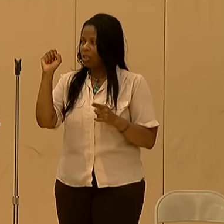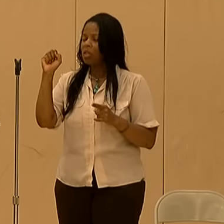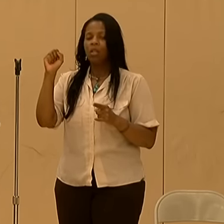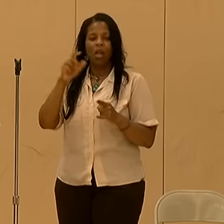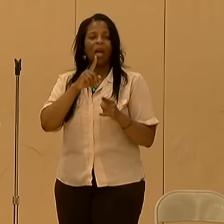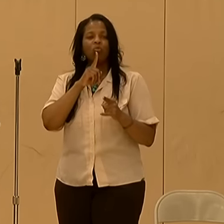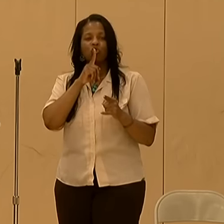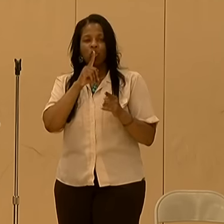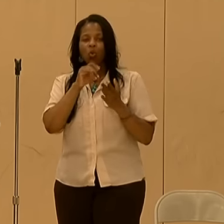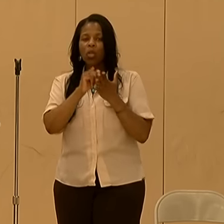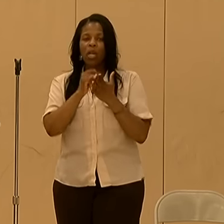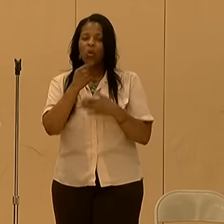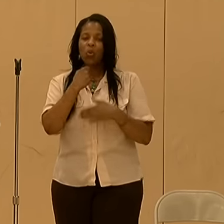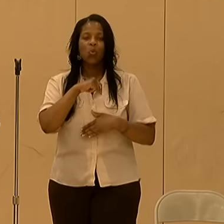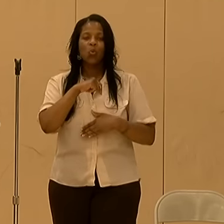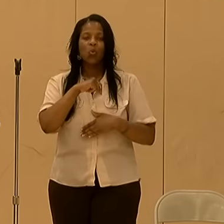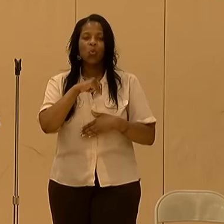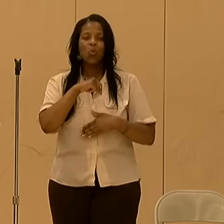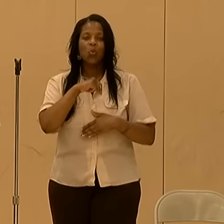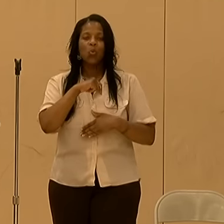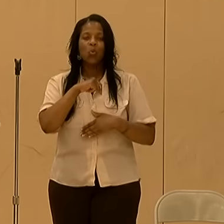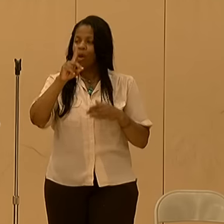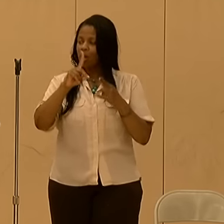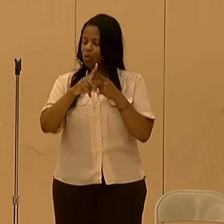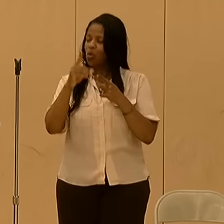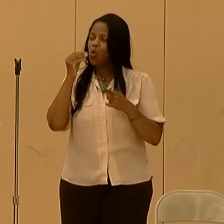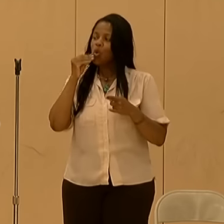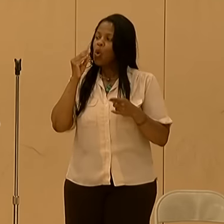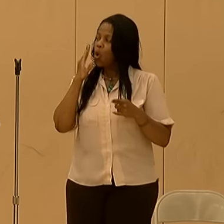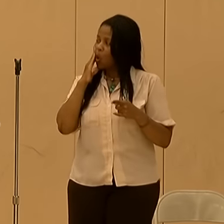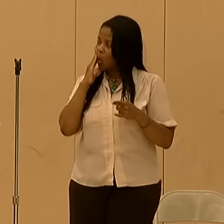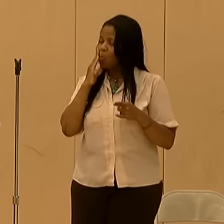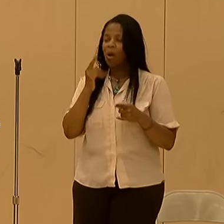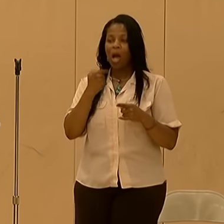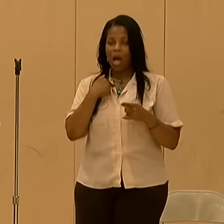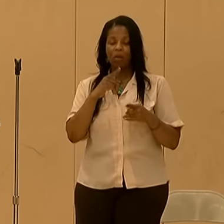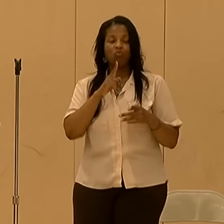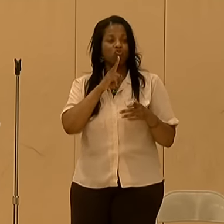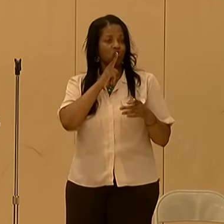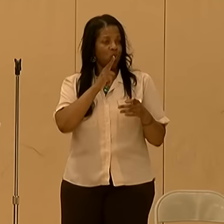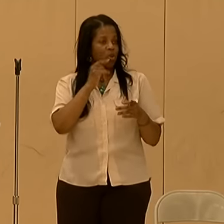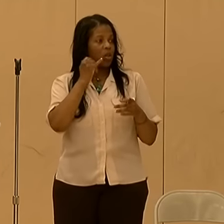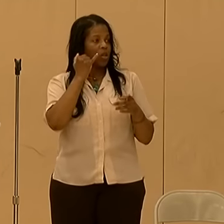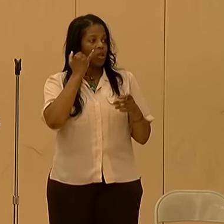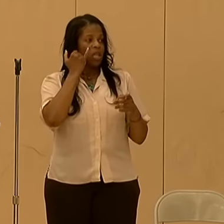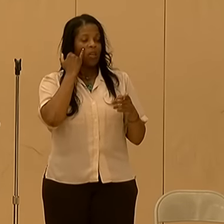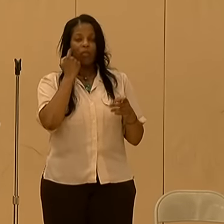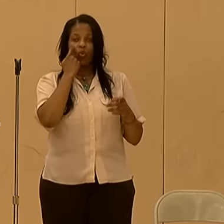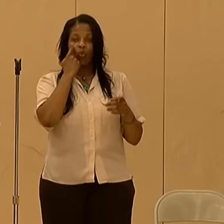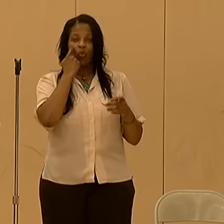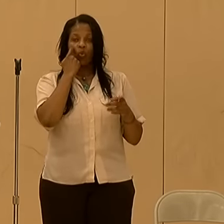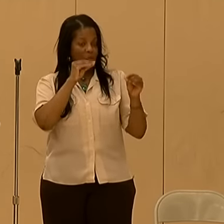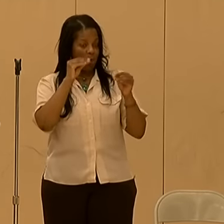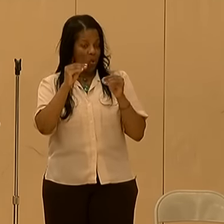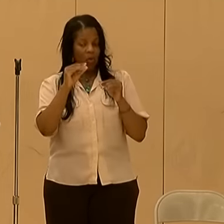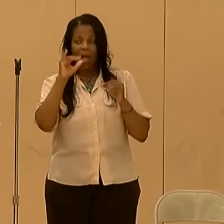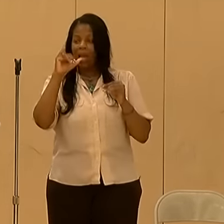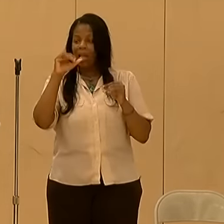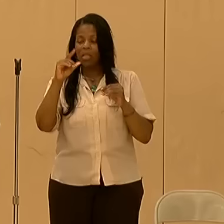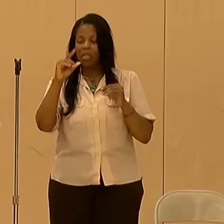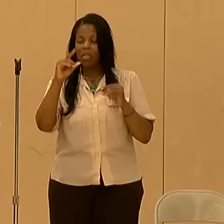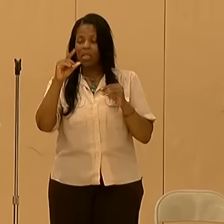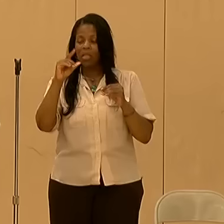I'm sure we will get you back to your home one way or another. I'm certain, even if it's a recent move and their ID doesn't match their